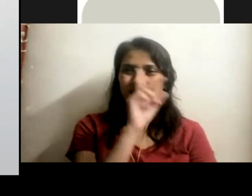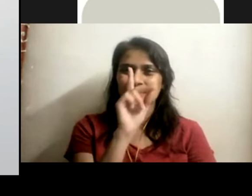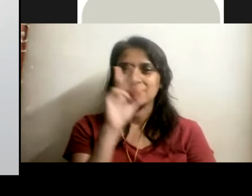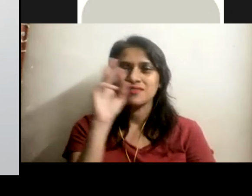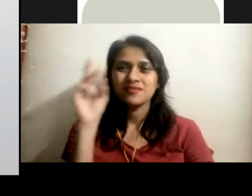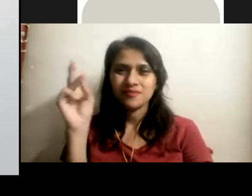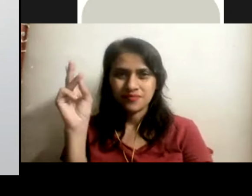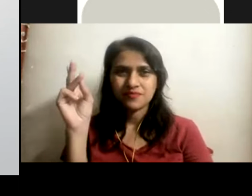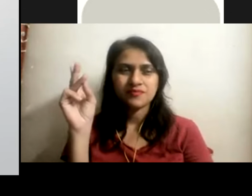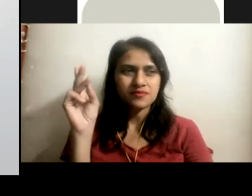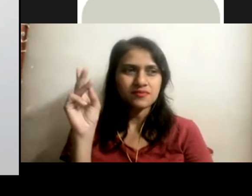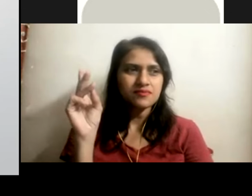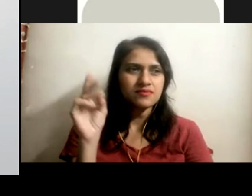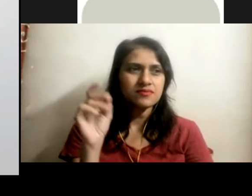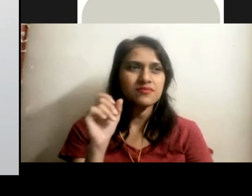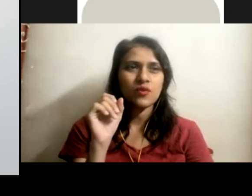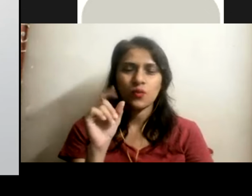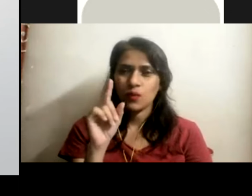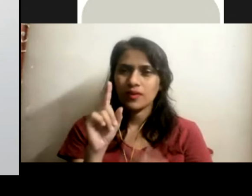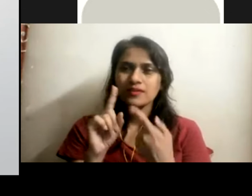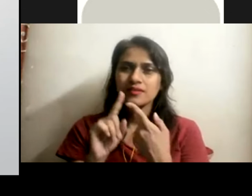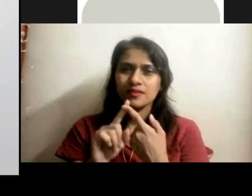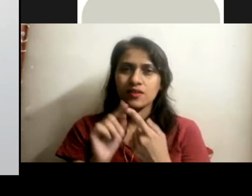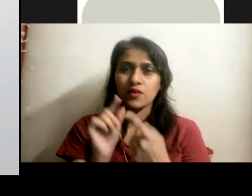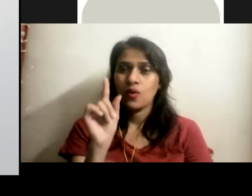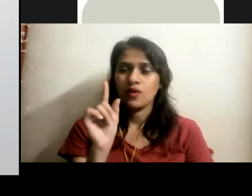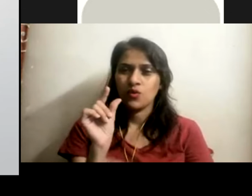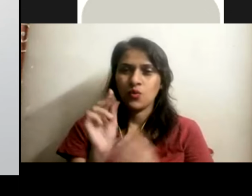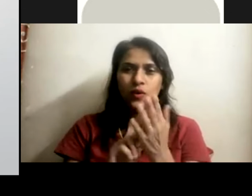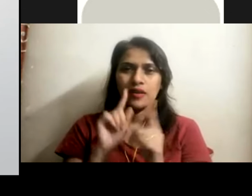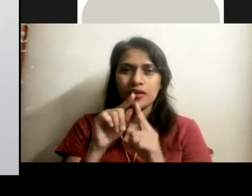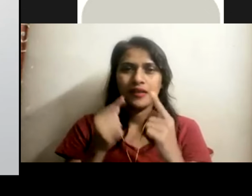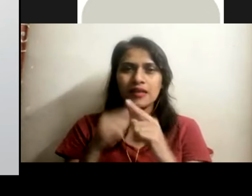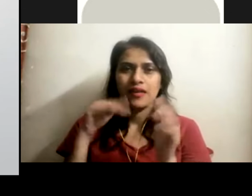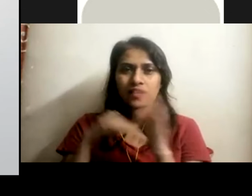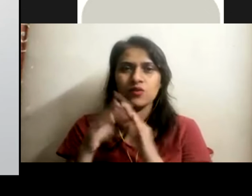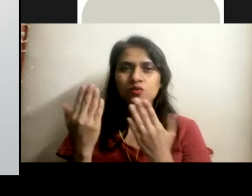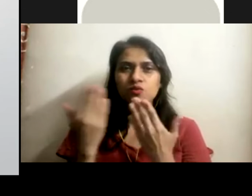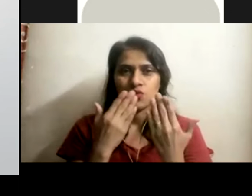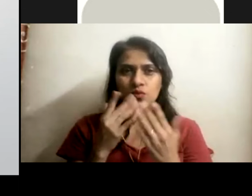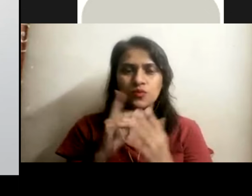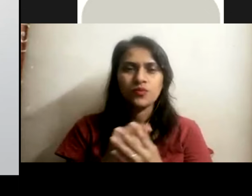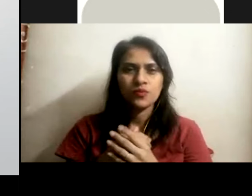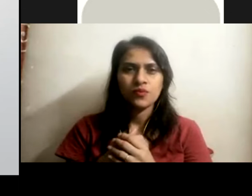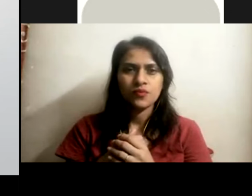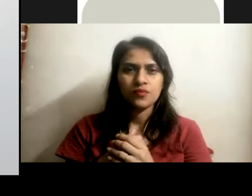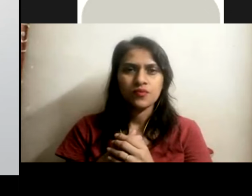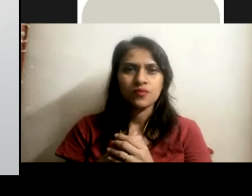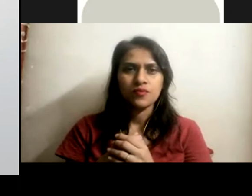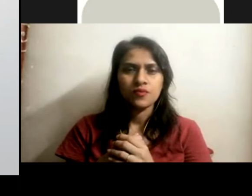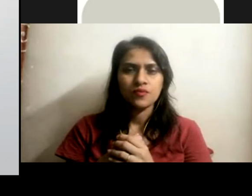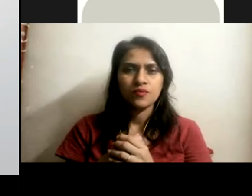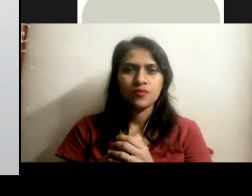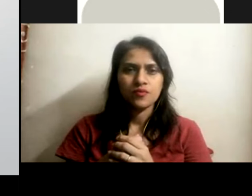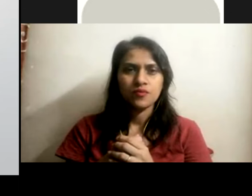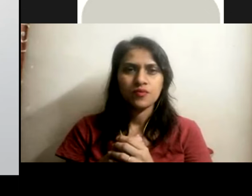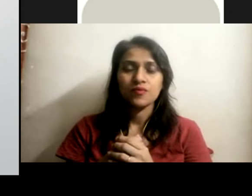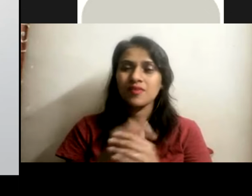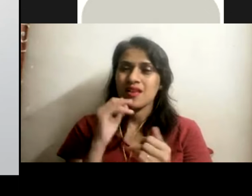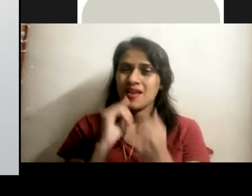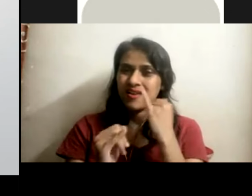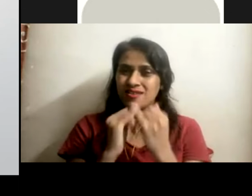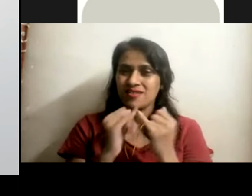you're studying one case, as I said, one unit, maybe a school, maybe one life history of one person, then